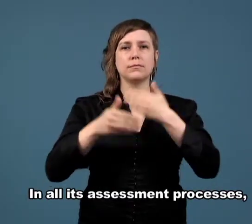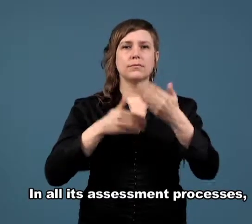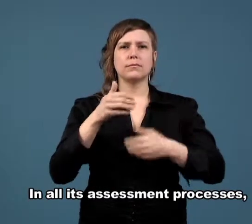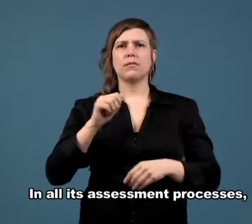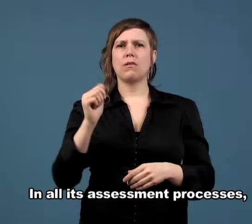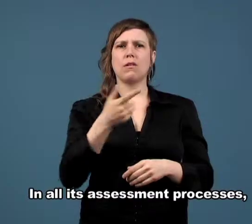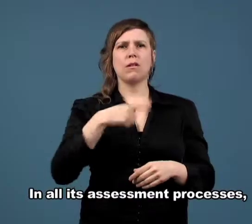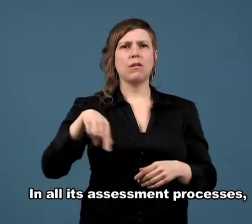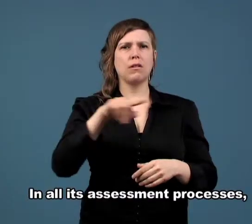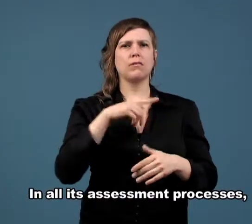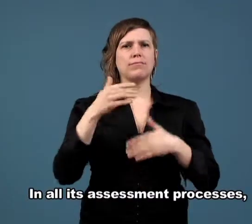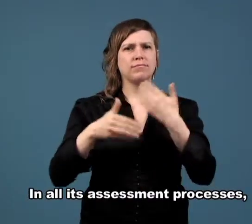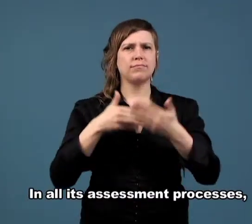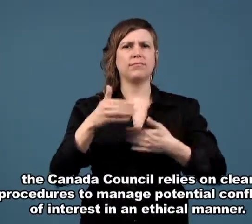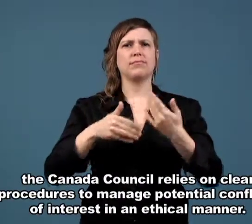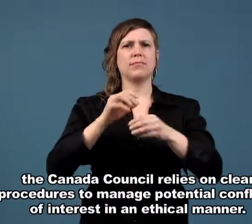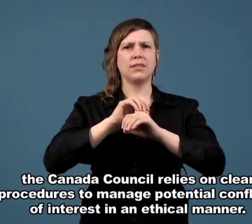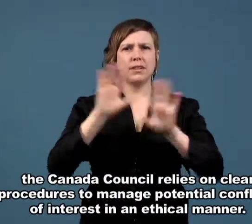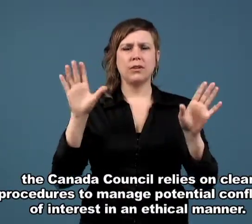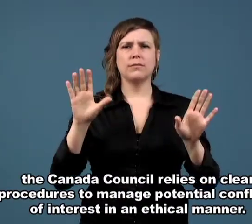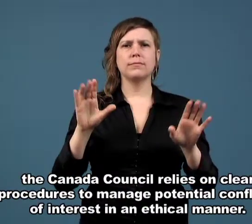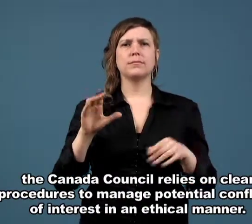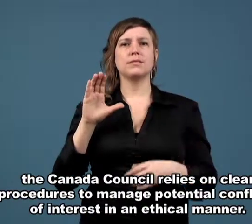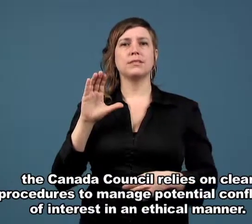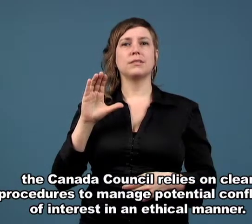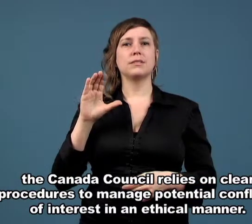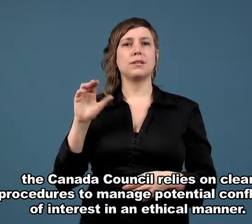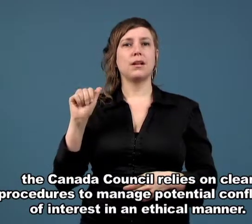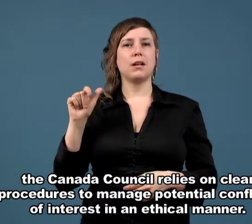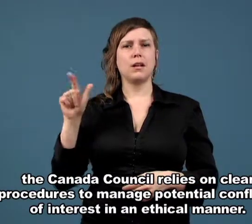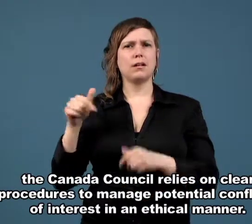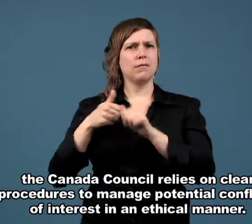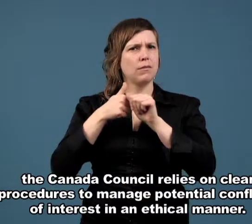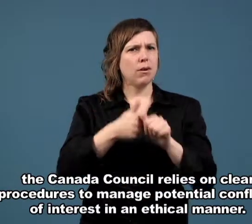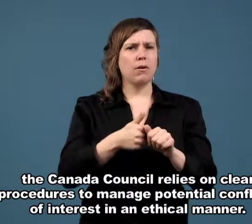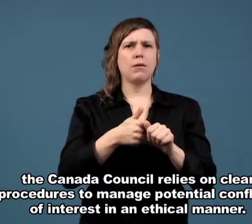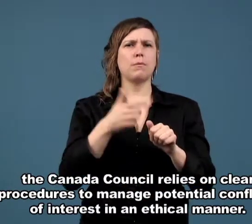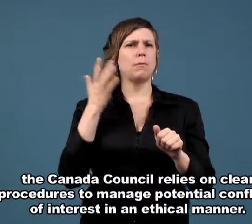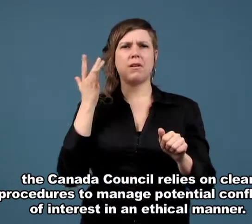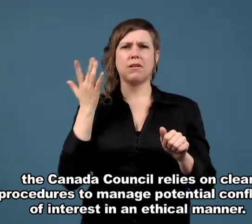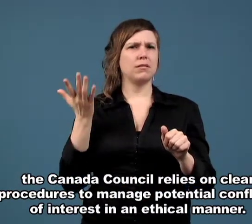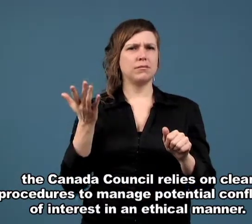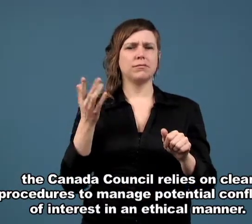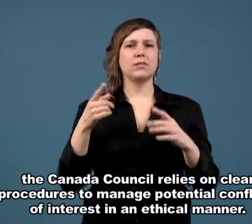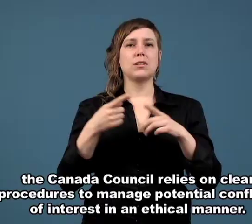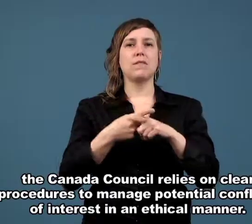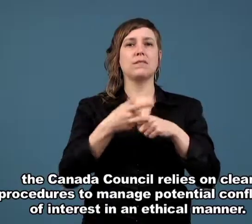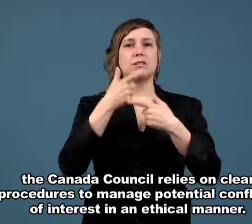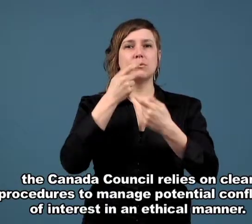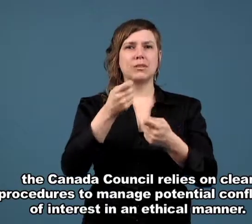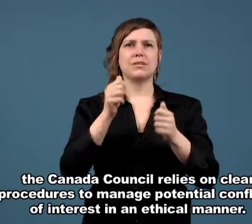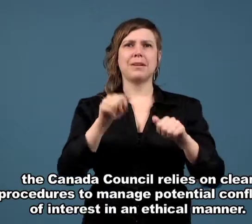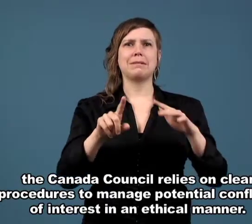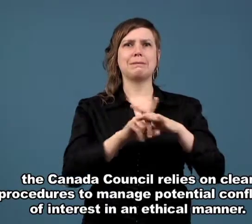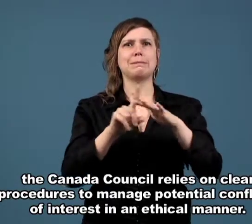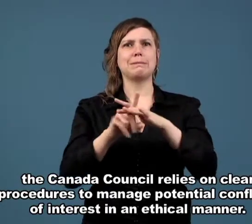In all its assessment processes, the Canada Council relies on clear procedures to manage potential conflicts of